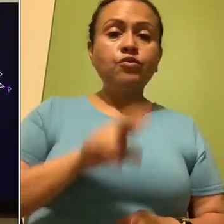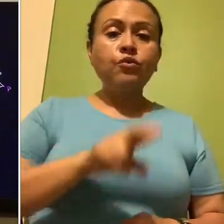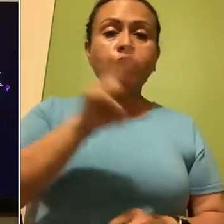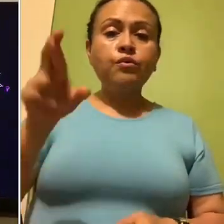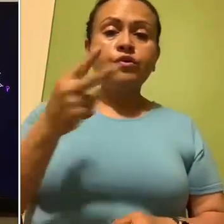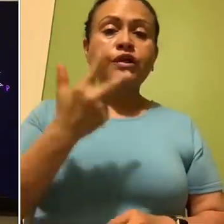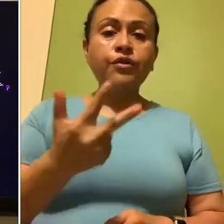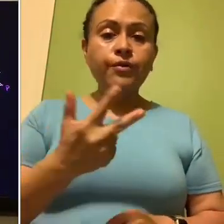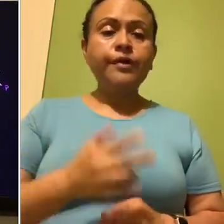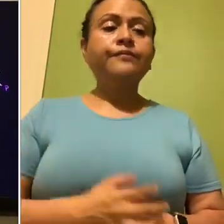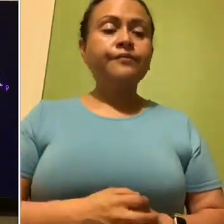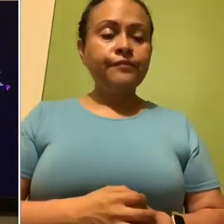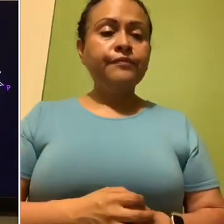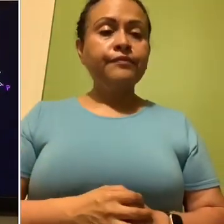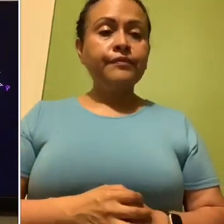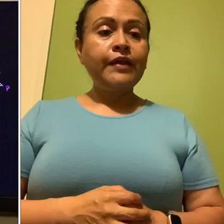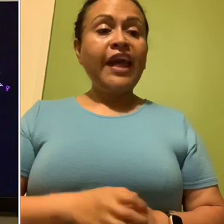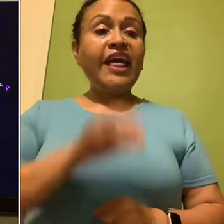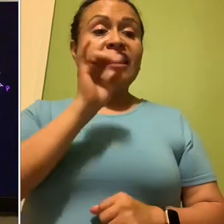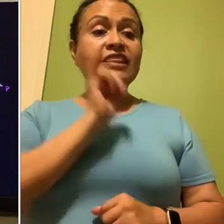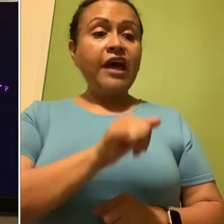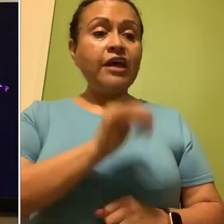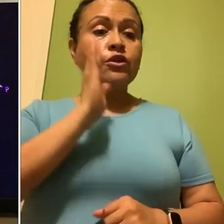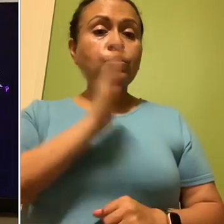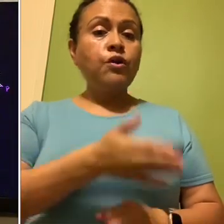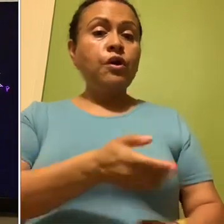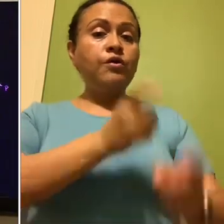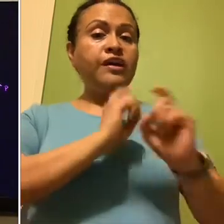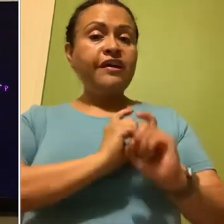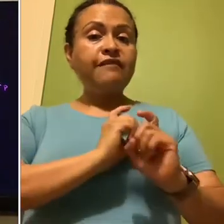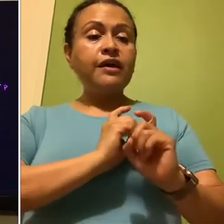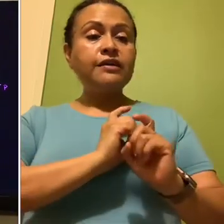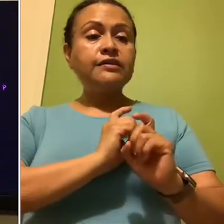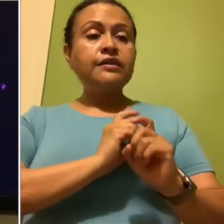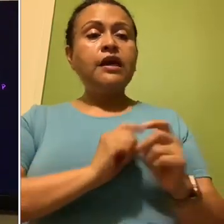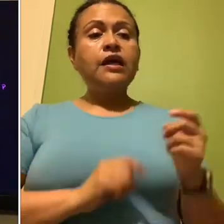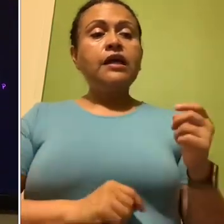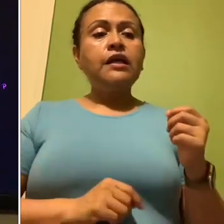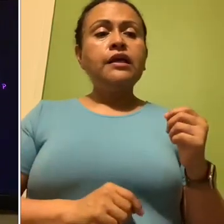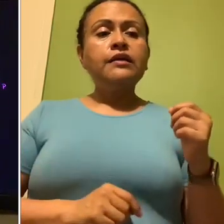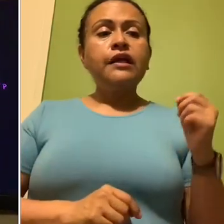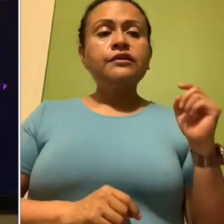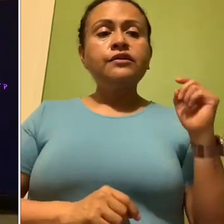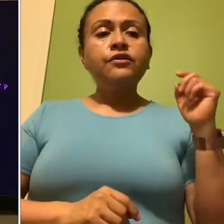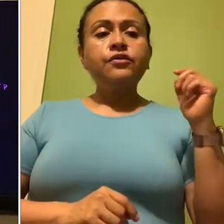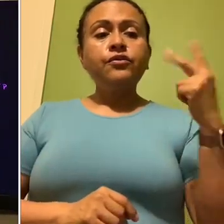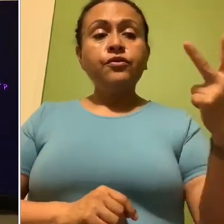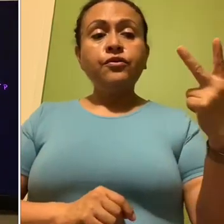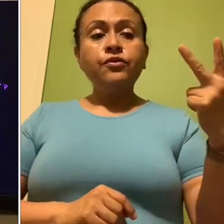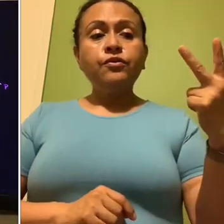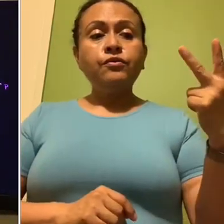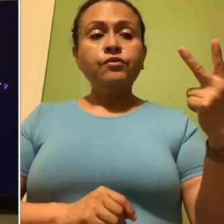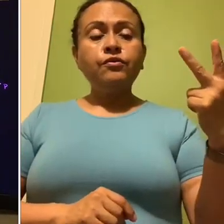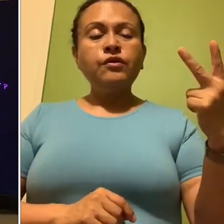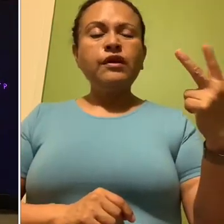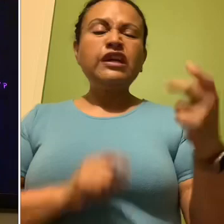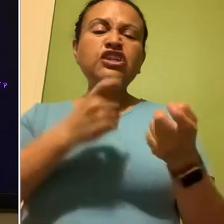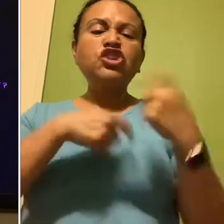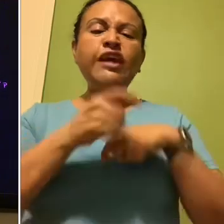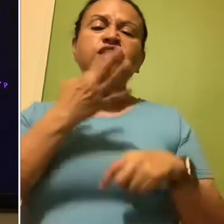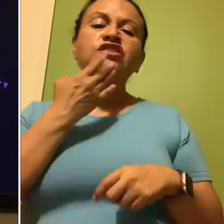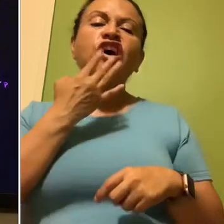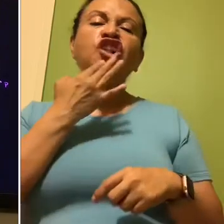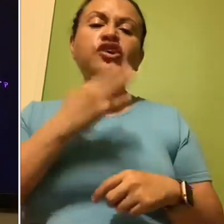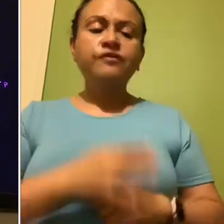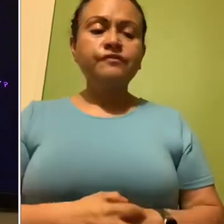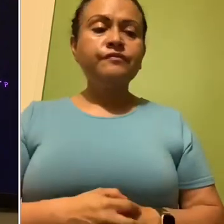3. 18 square roots of 3. So this is going to give us, let's see, this is 3, let me do this in a